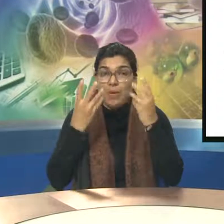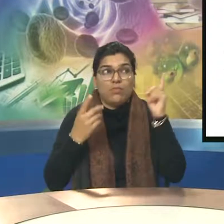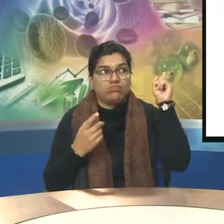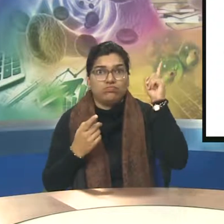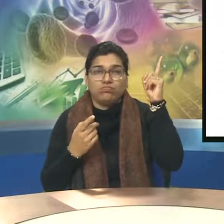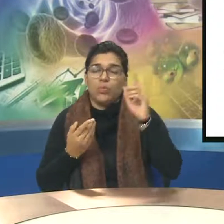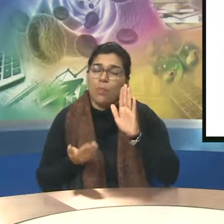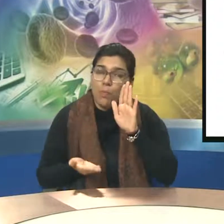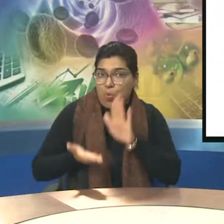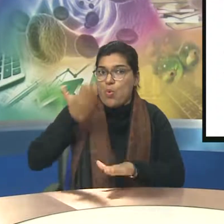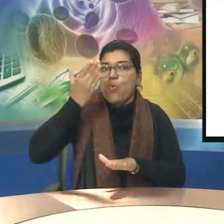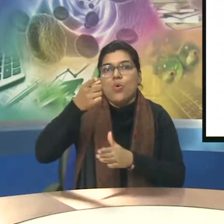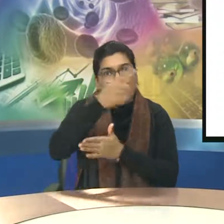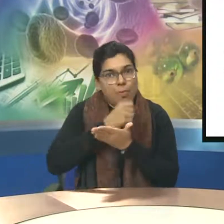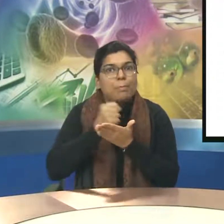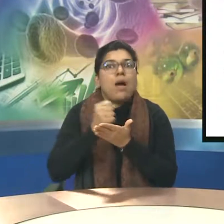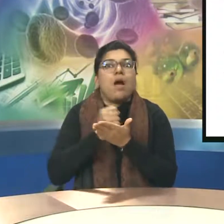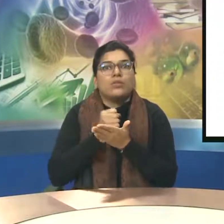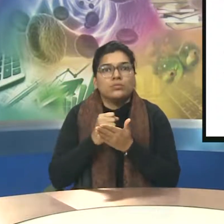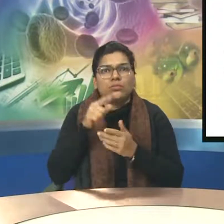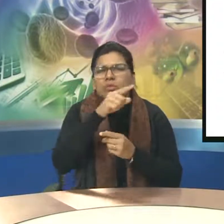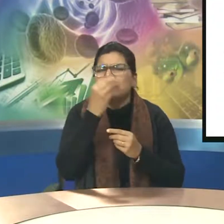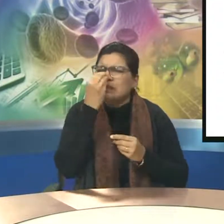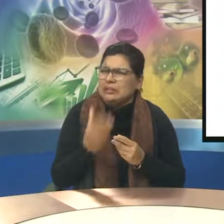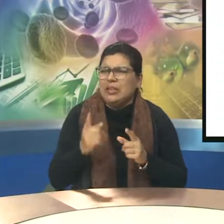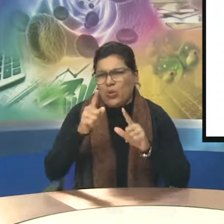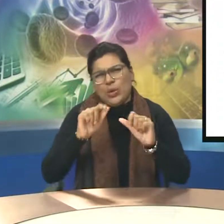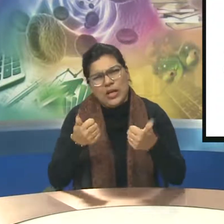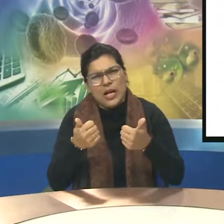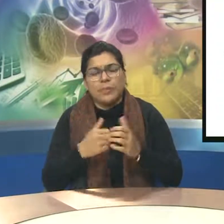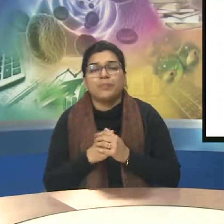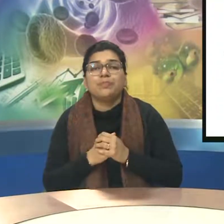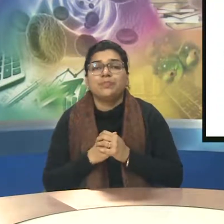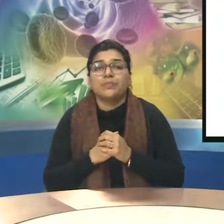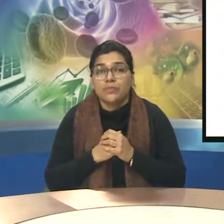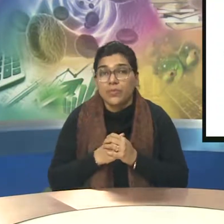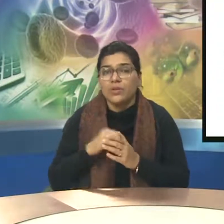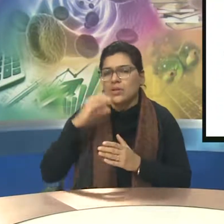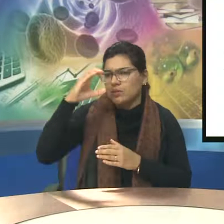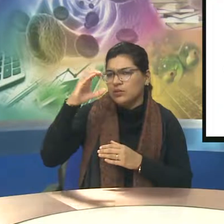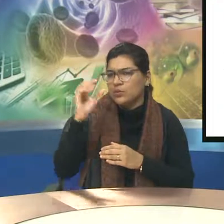How you can use these features from the keyboard?